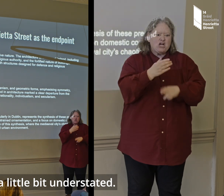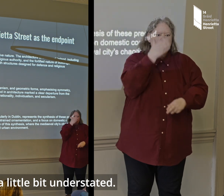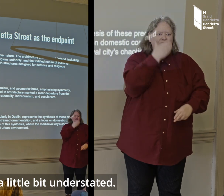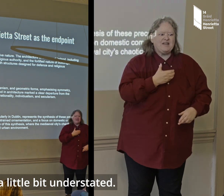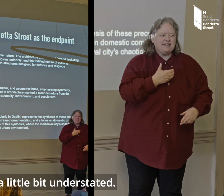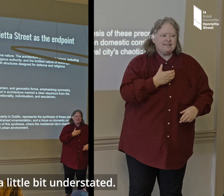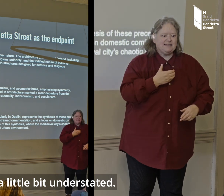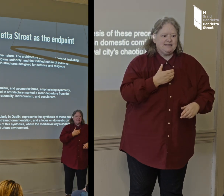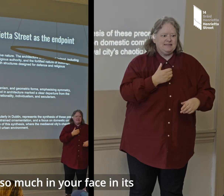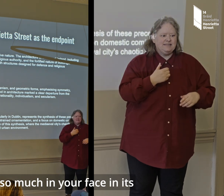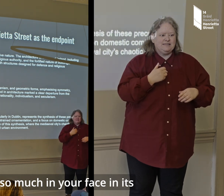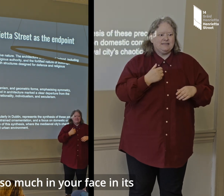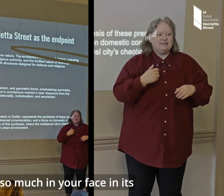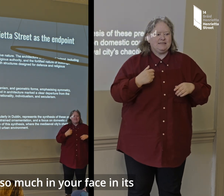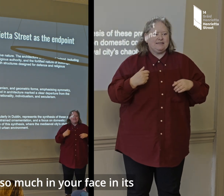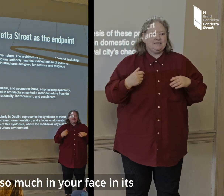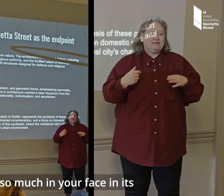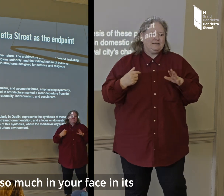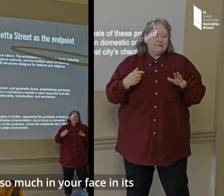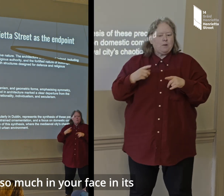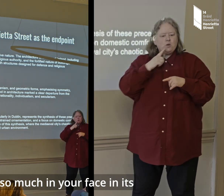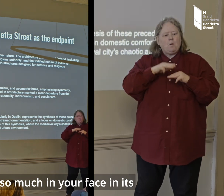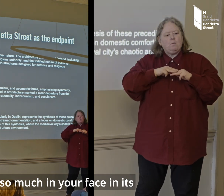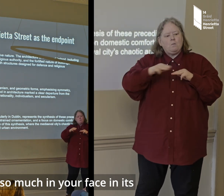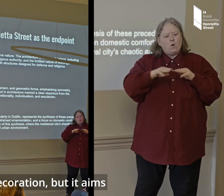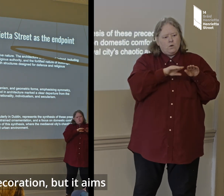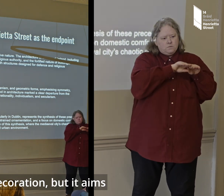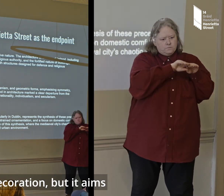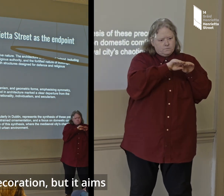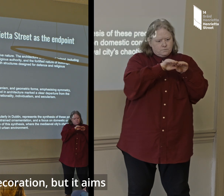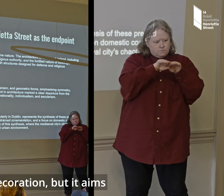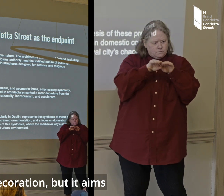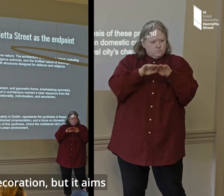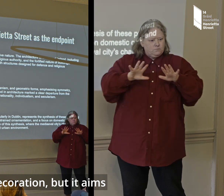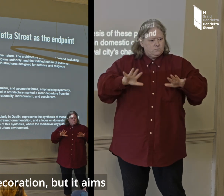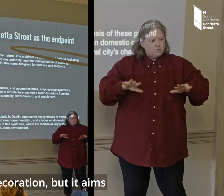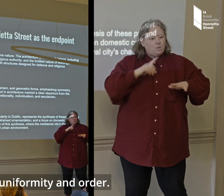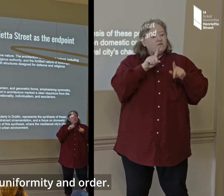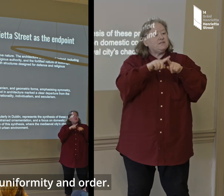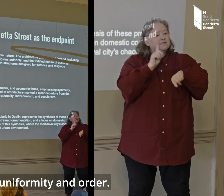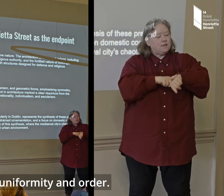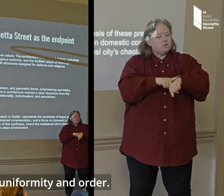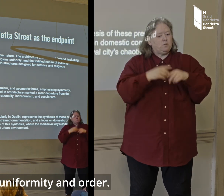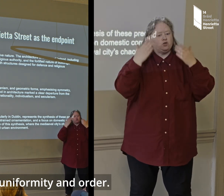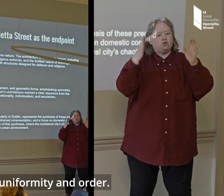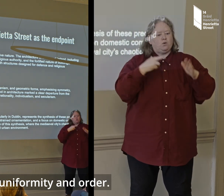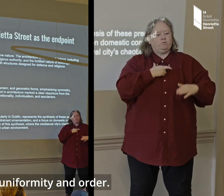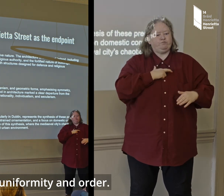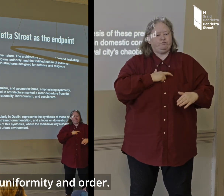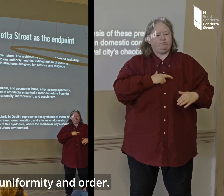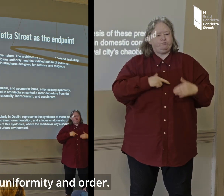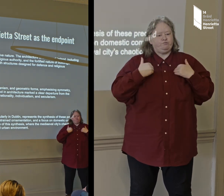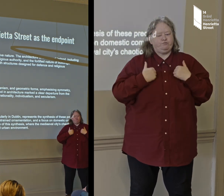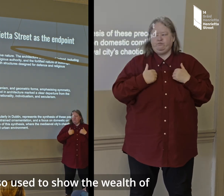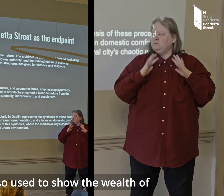little bit understated. It's not so much in your face in its decoration, but it aims at uniformity and